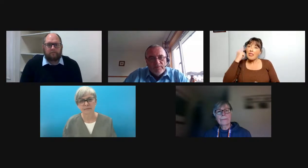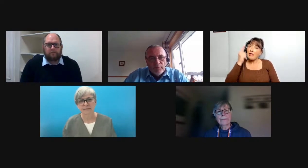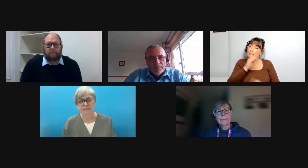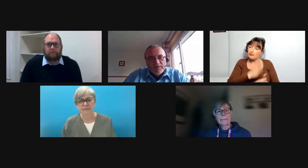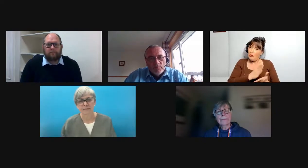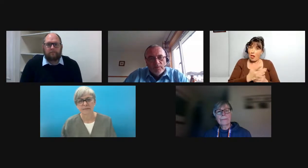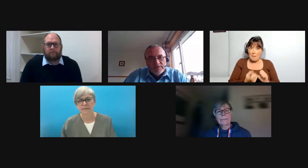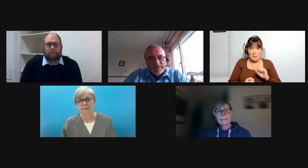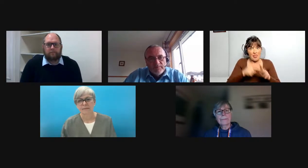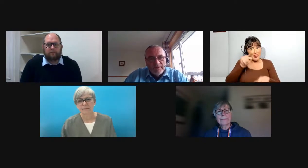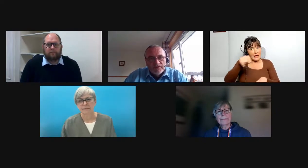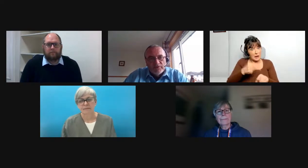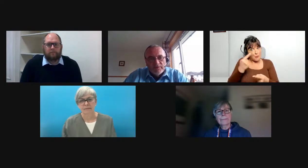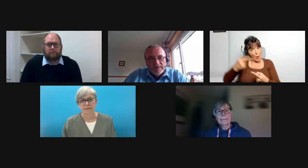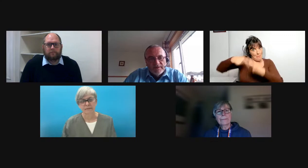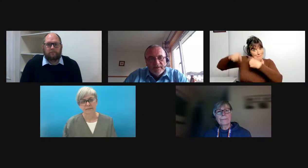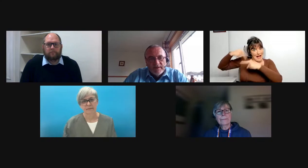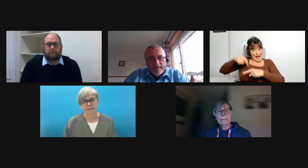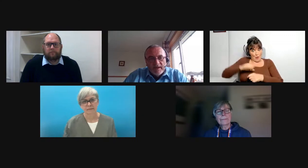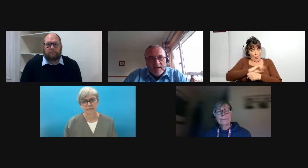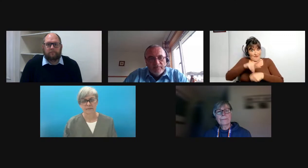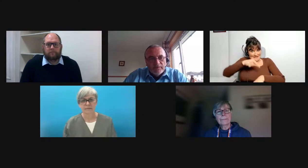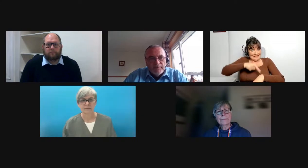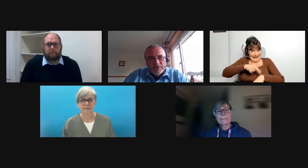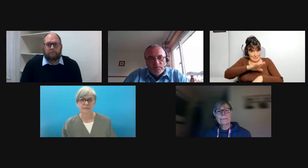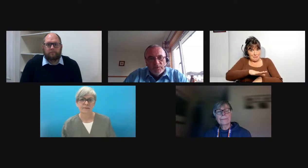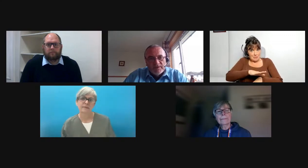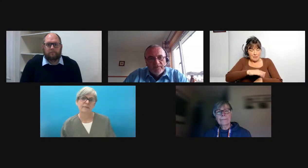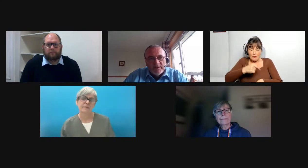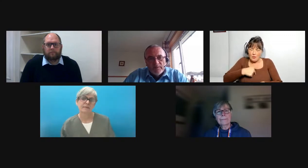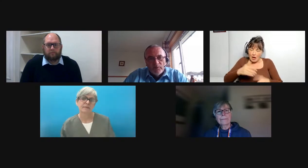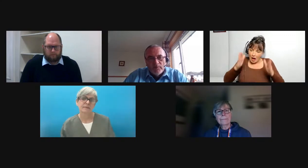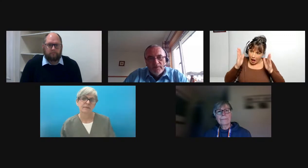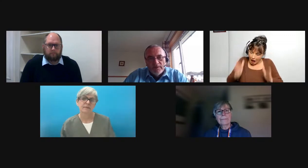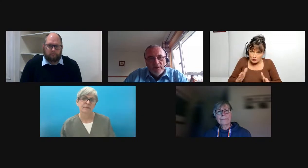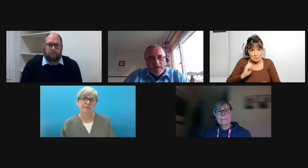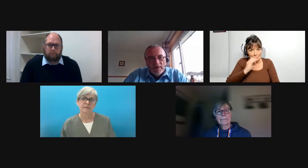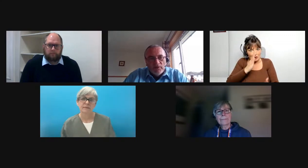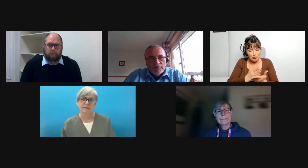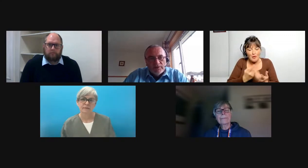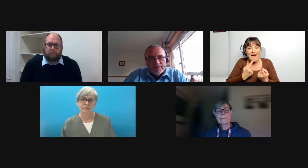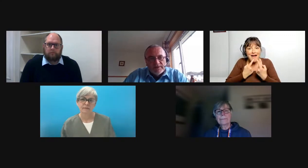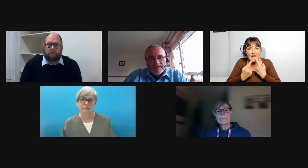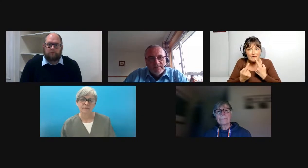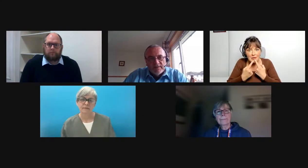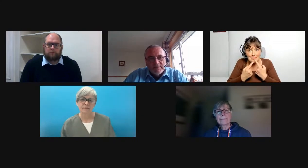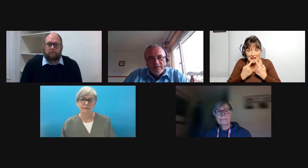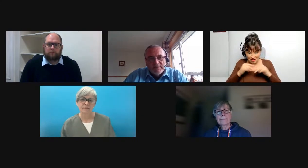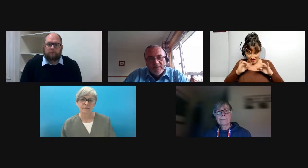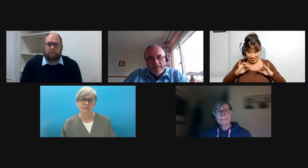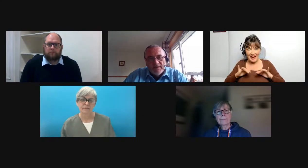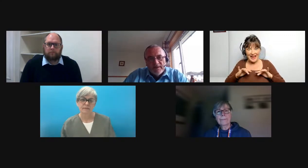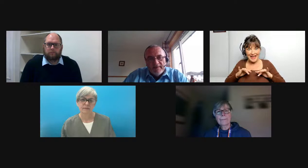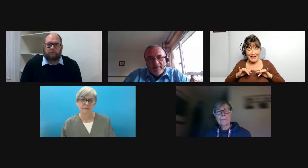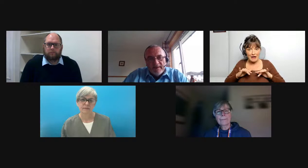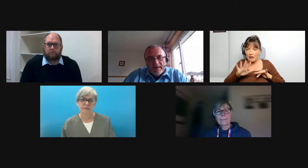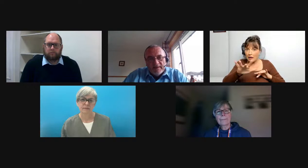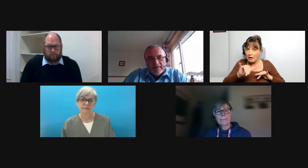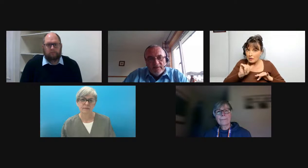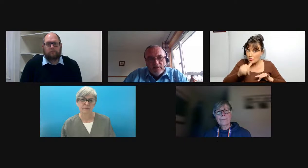was most important was to make sure that the information was available, not just in